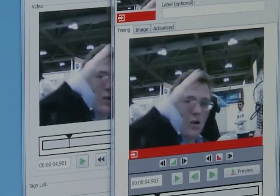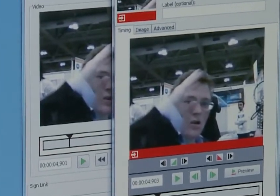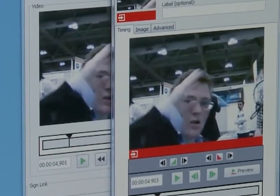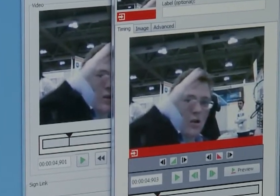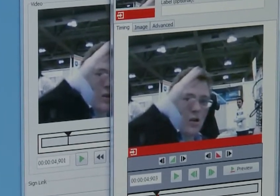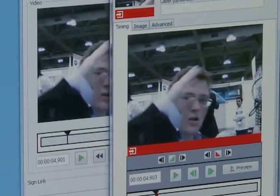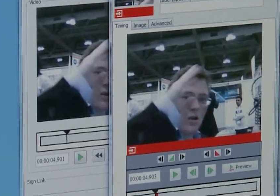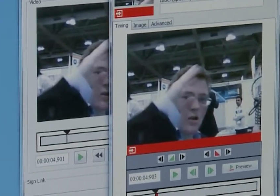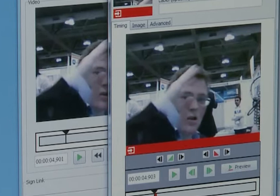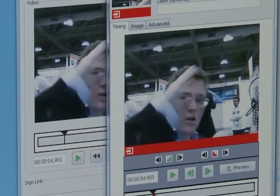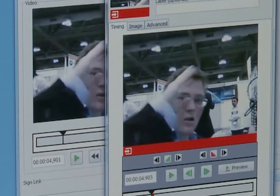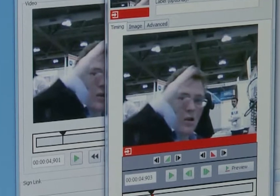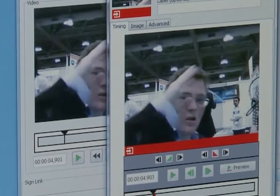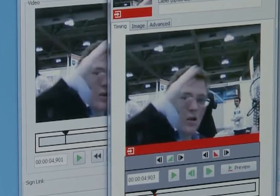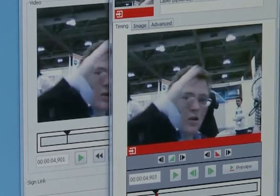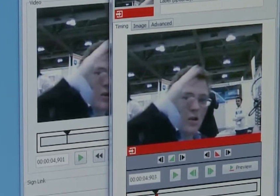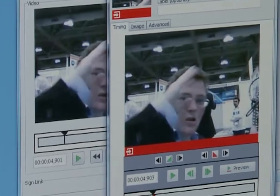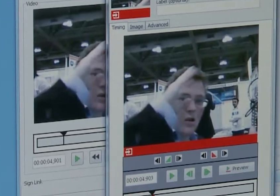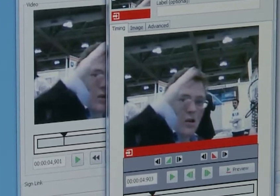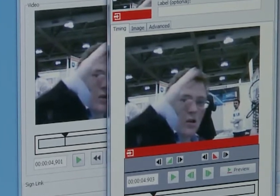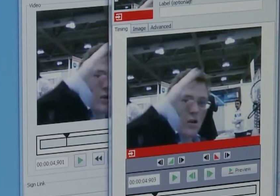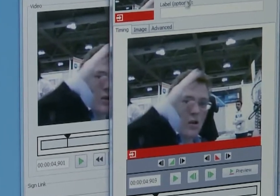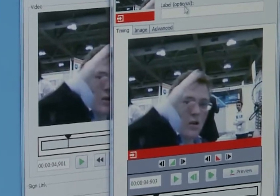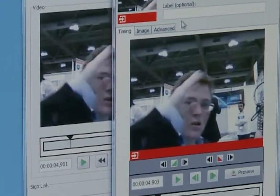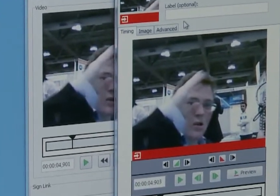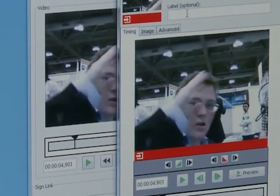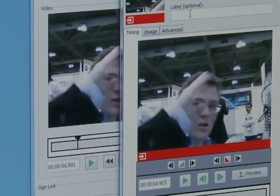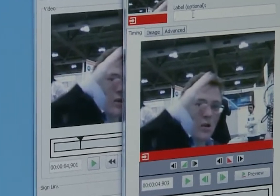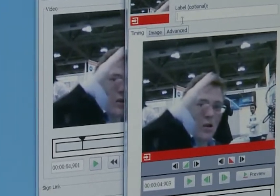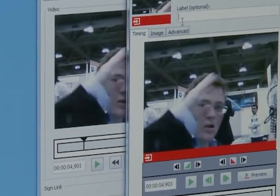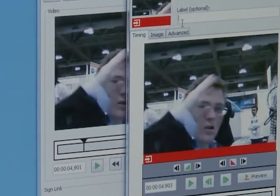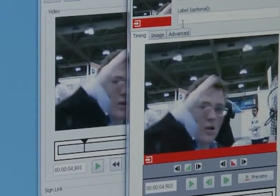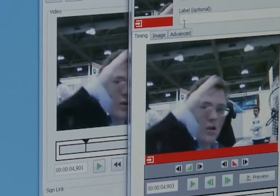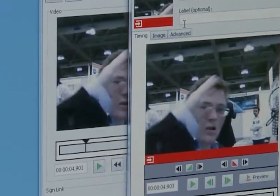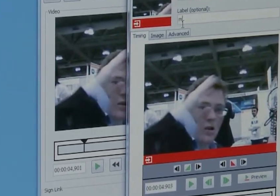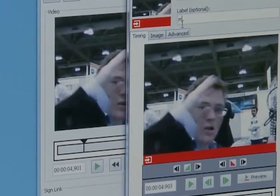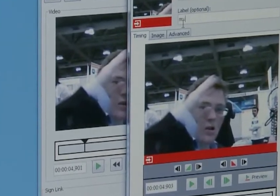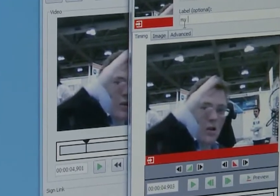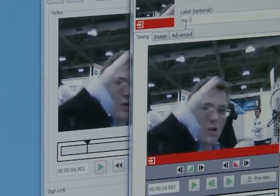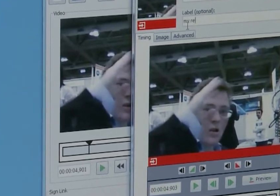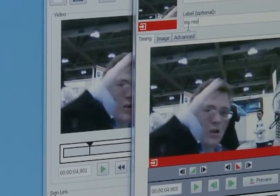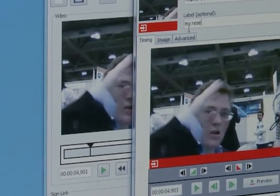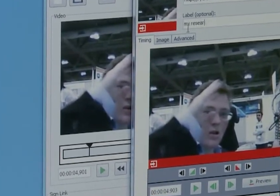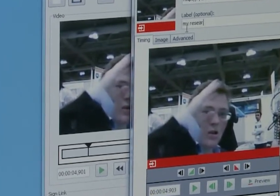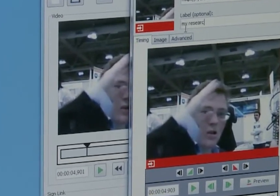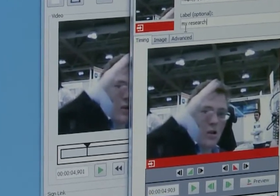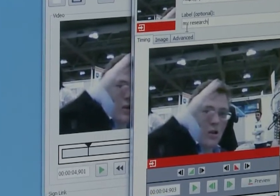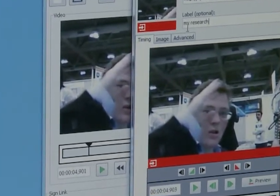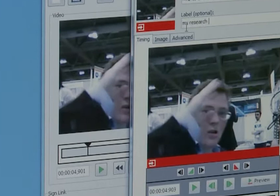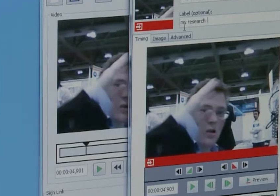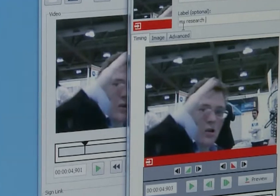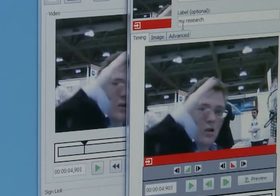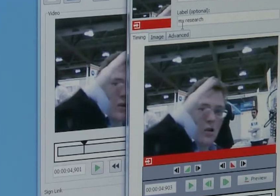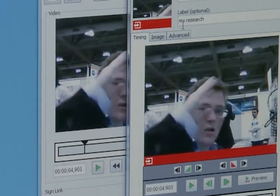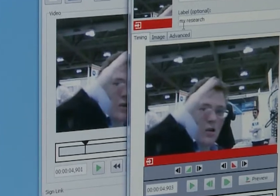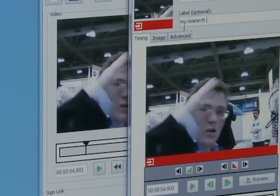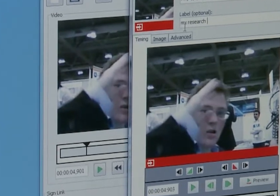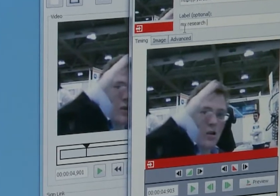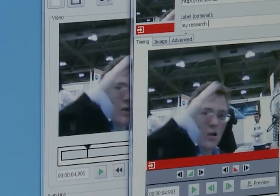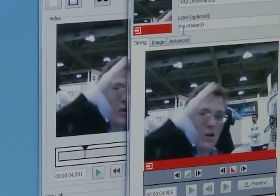my URL address in this field to create the link, if I run it at that fast, I move my head and I walk